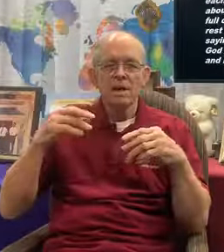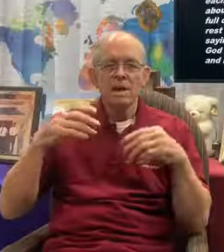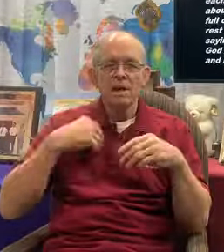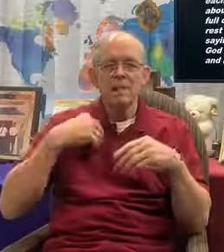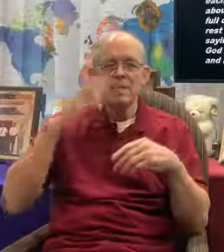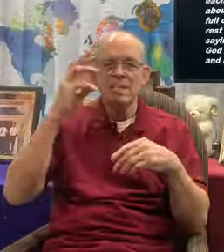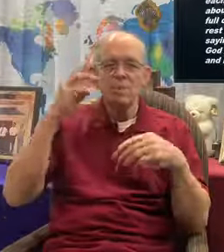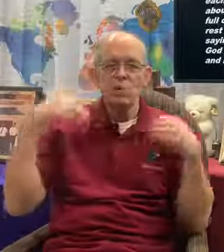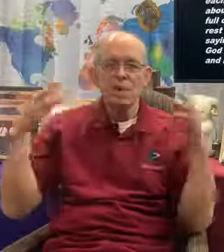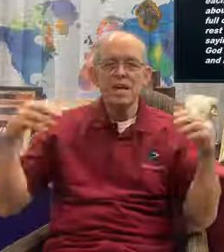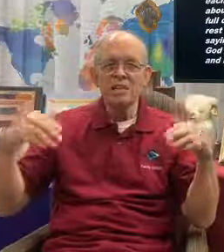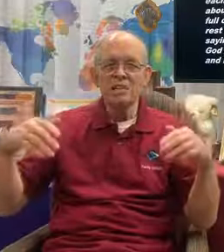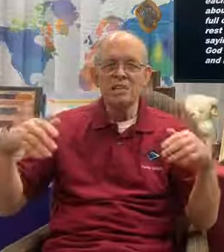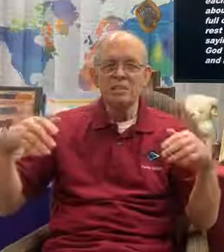Peace. I was just reading.